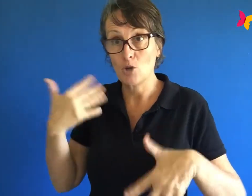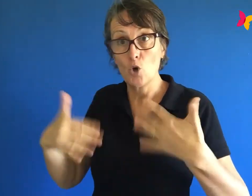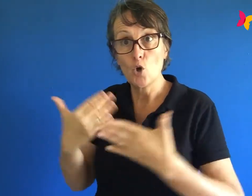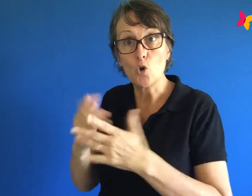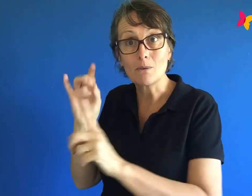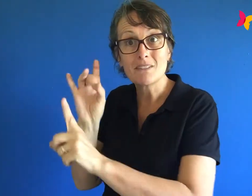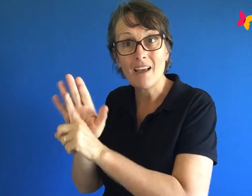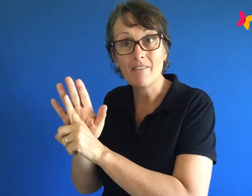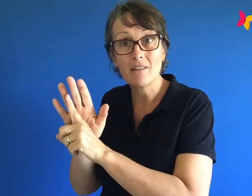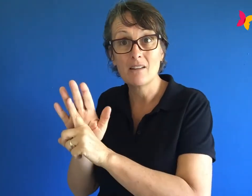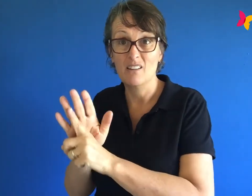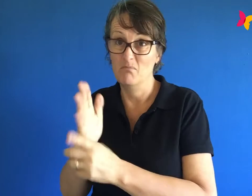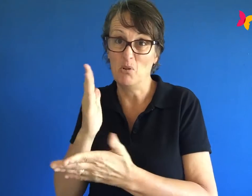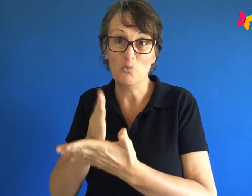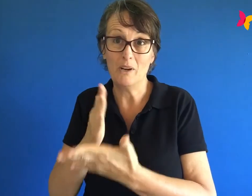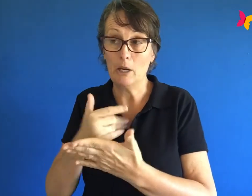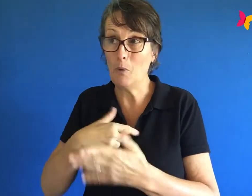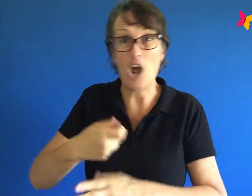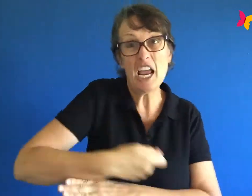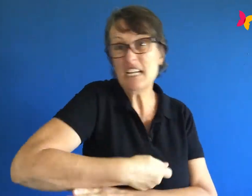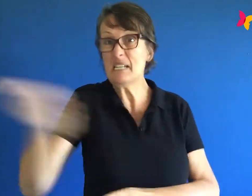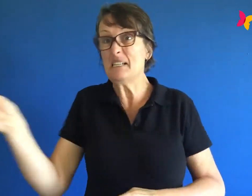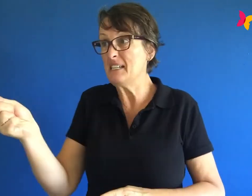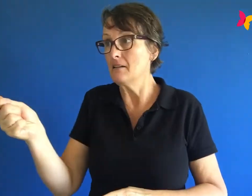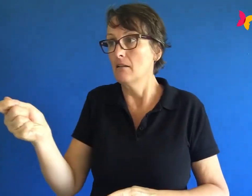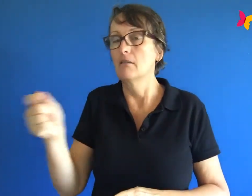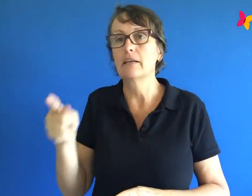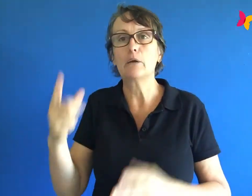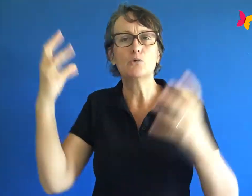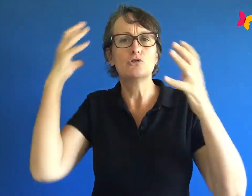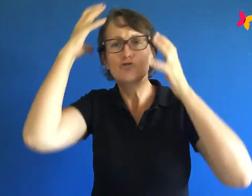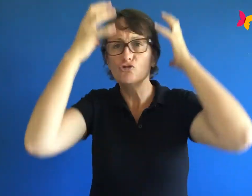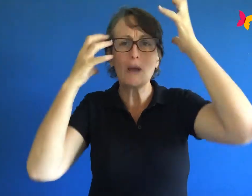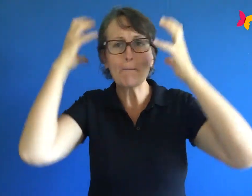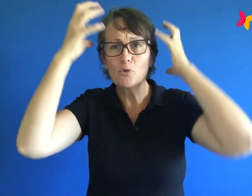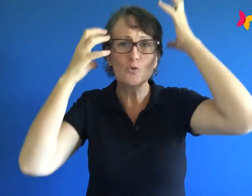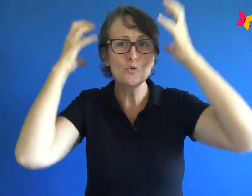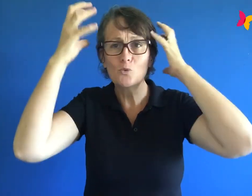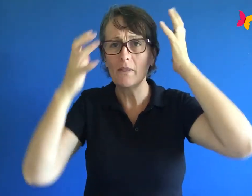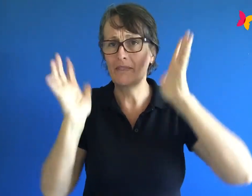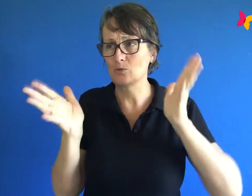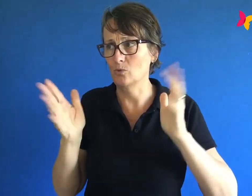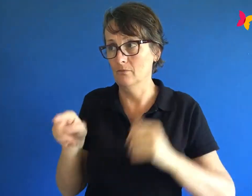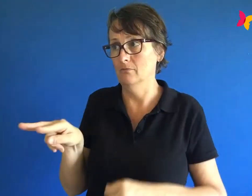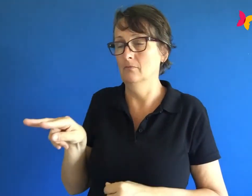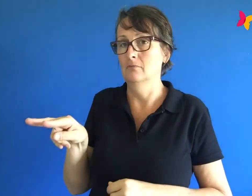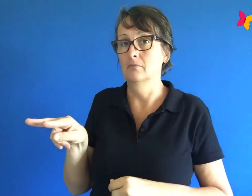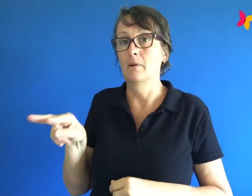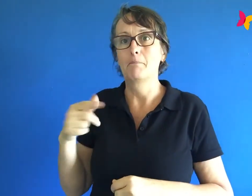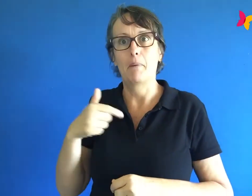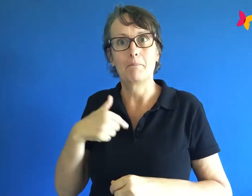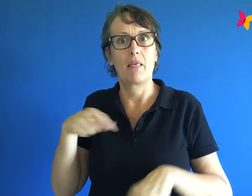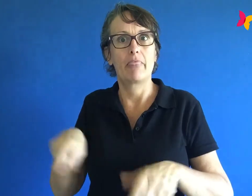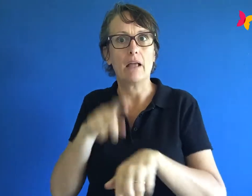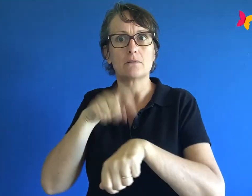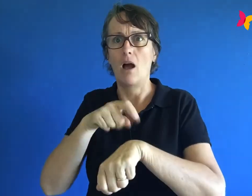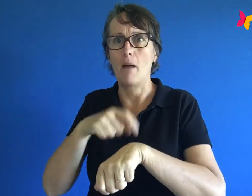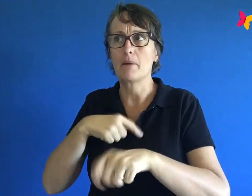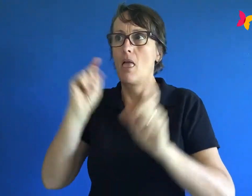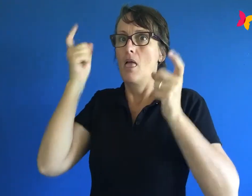was shampooing his hair, right? And I was crying then. I was doing the laughing and crying, and he looked at me and said, Mum,